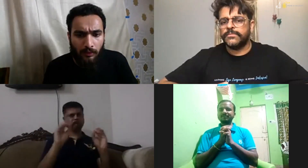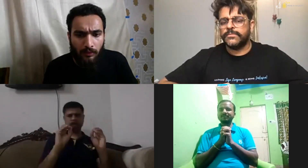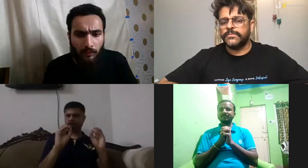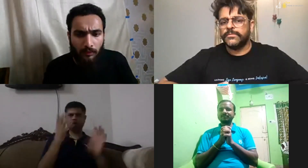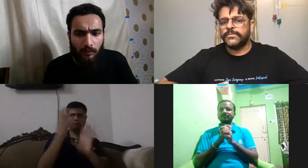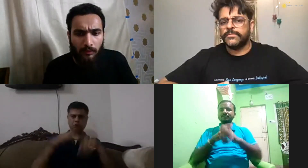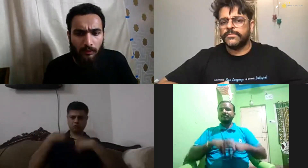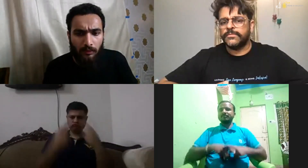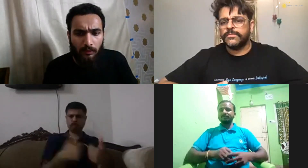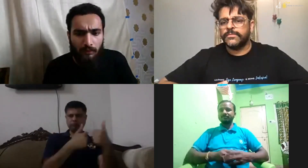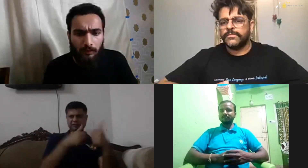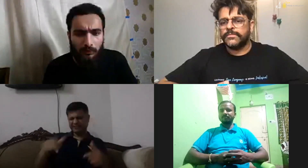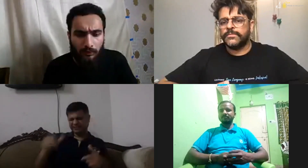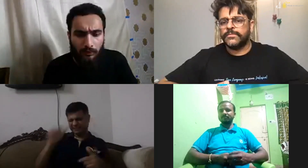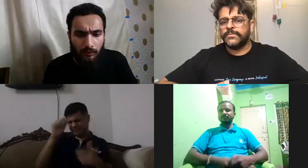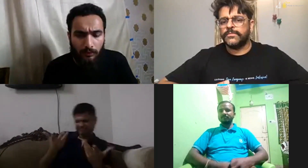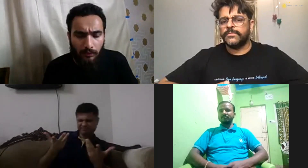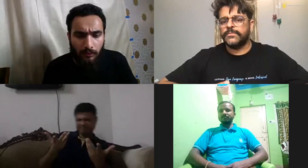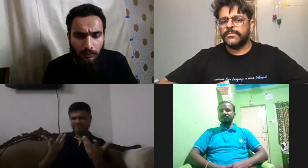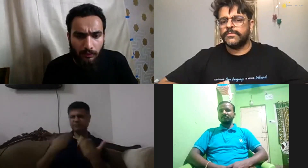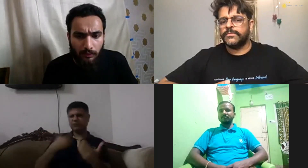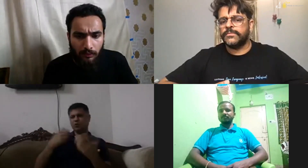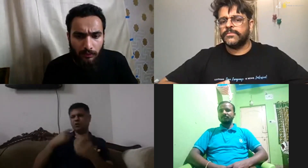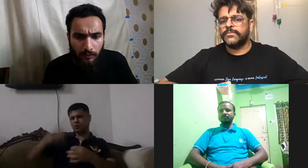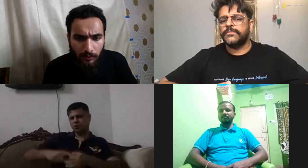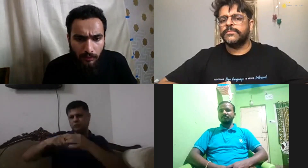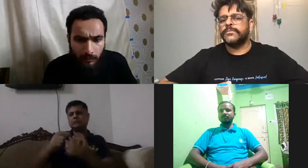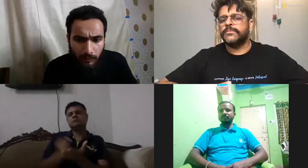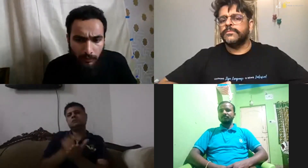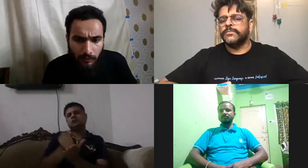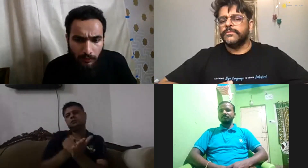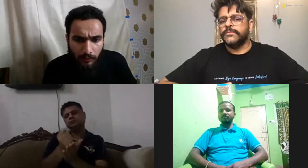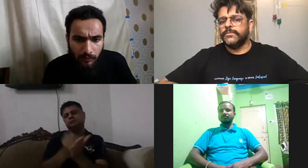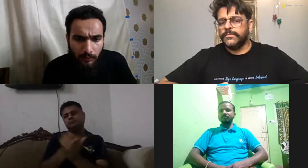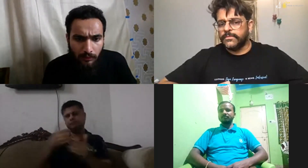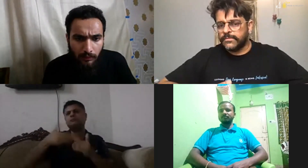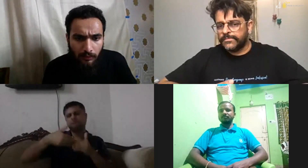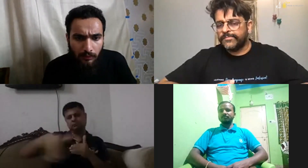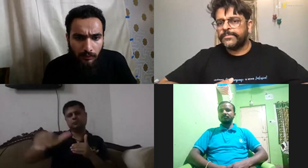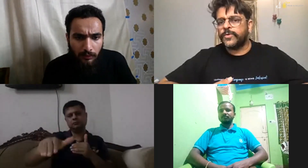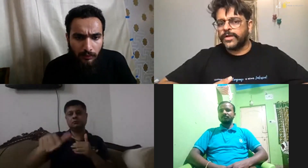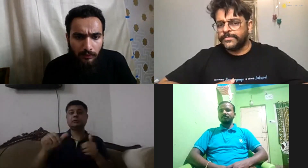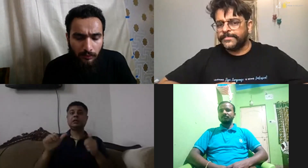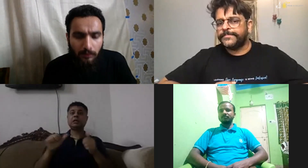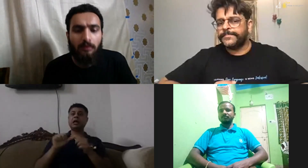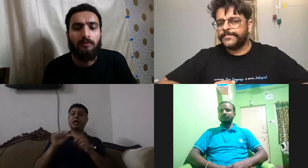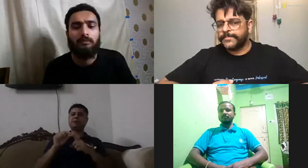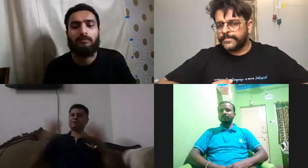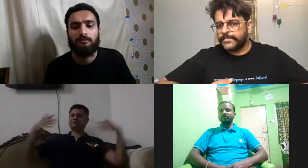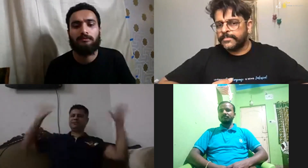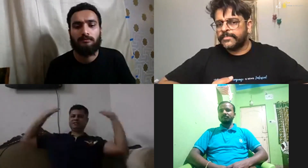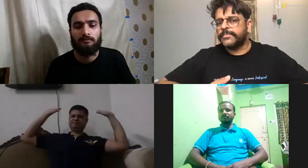China, and within 4 years it was working so well, but in India we saw that it was not really great. So we tried, we worked very